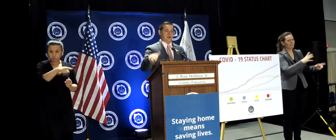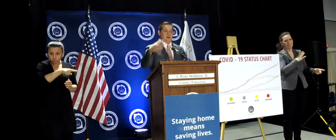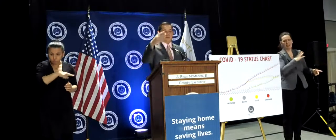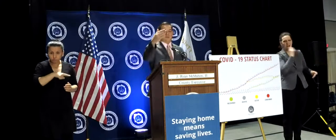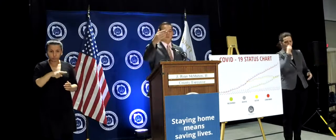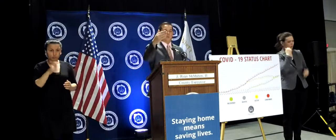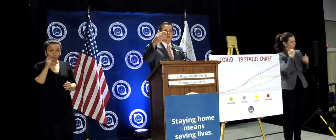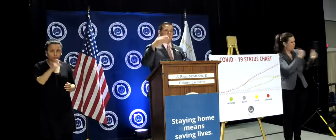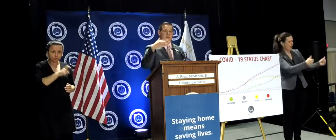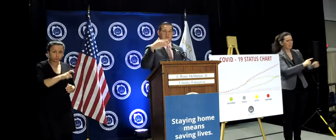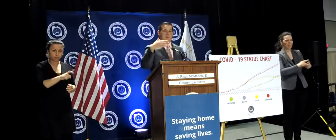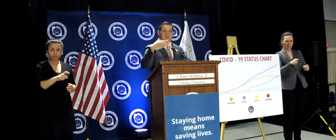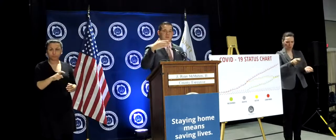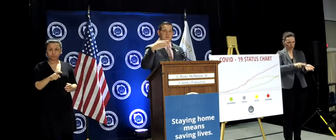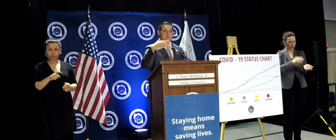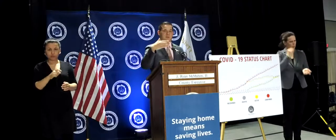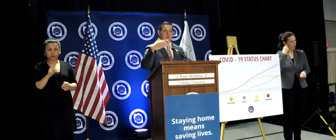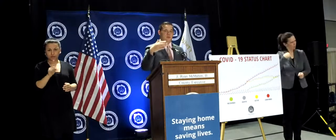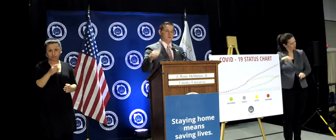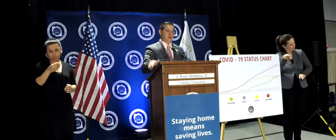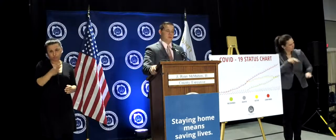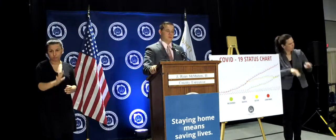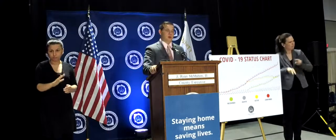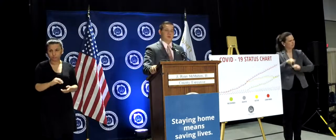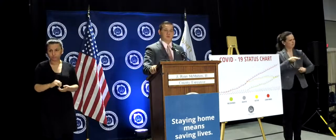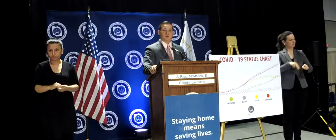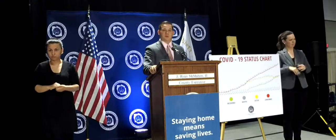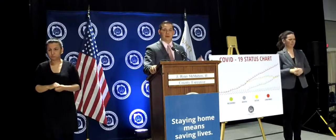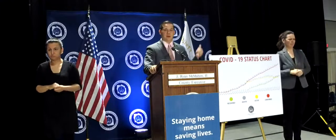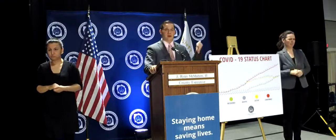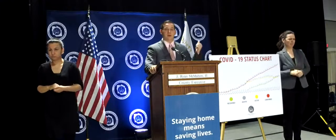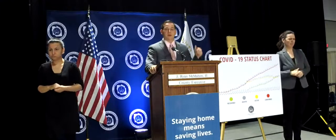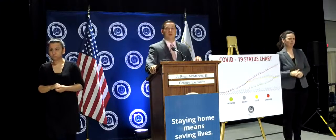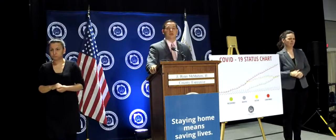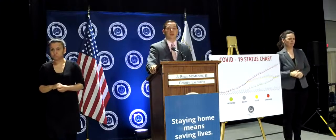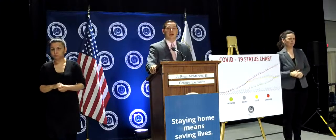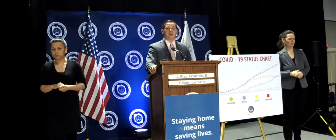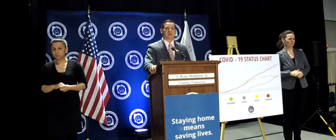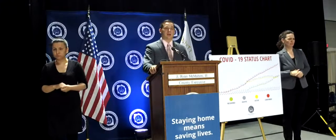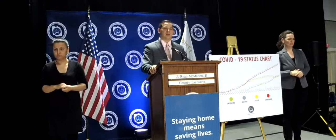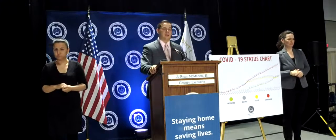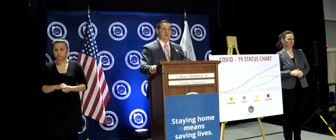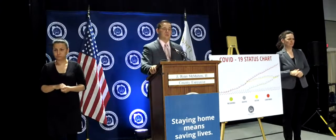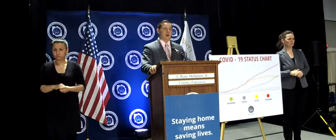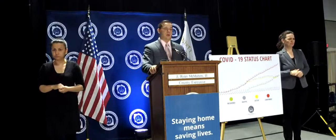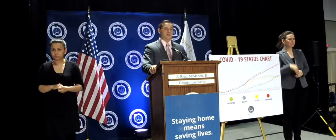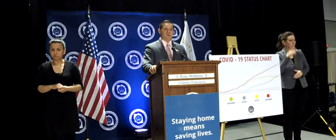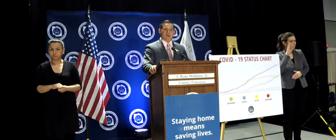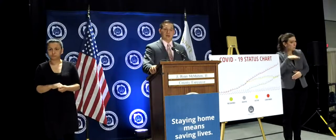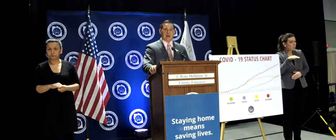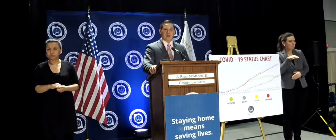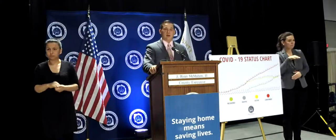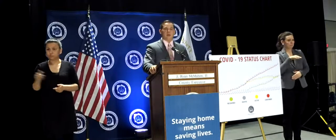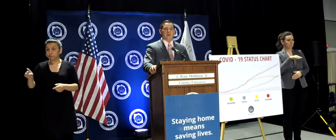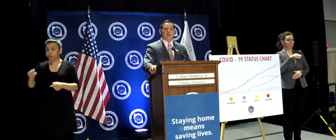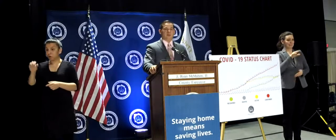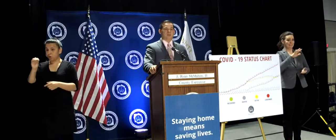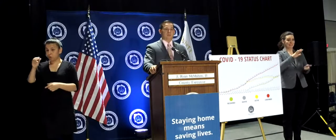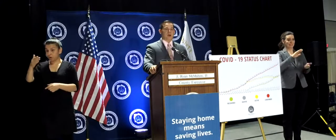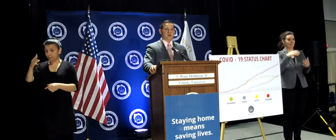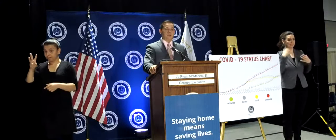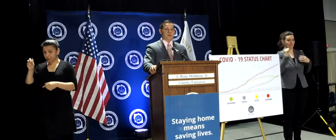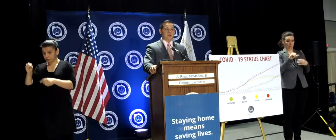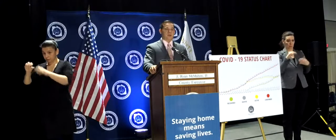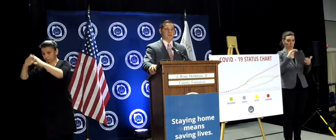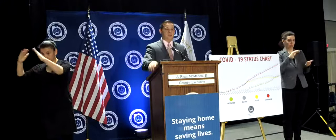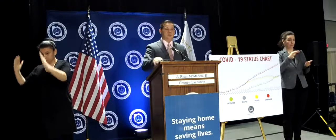and they may end up having people come in from outside the community and use that as well, just like we've had at our triage site. That's why we have to share data. But to